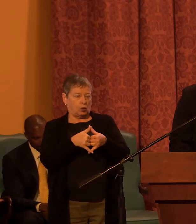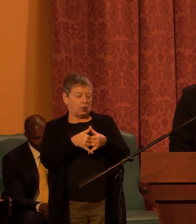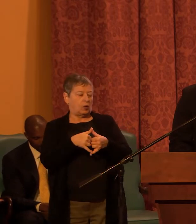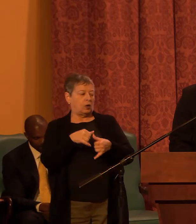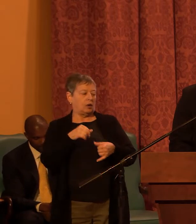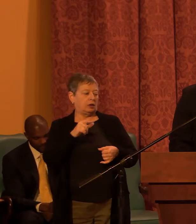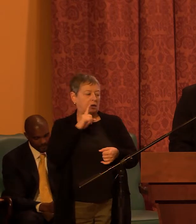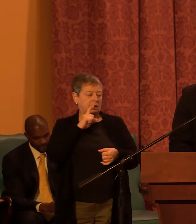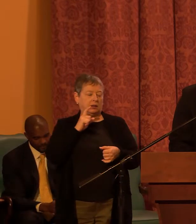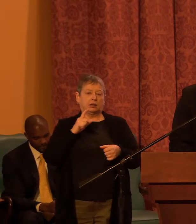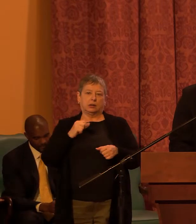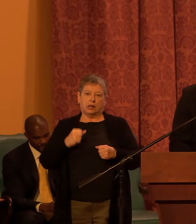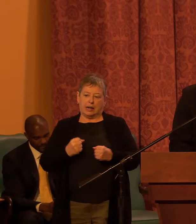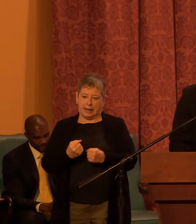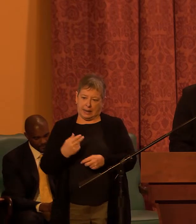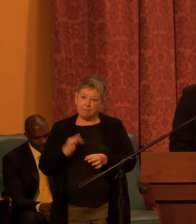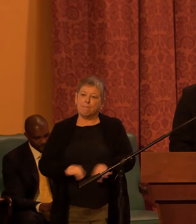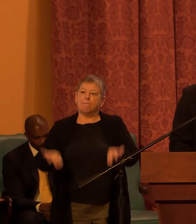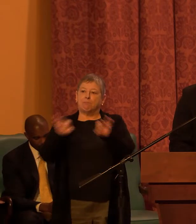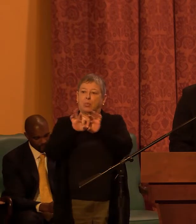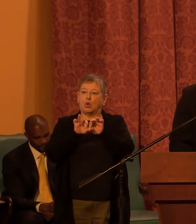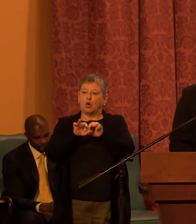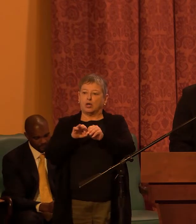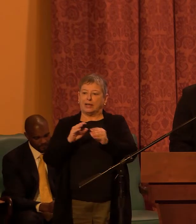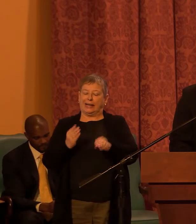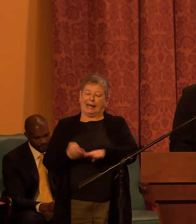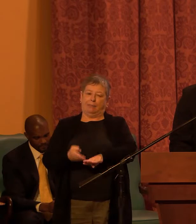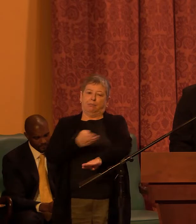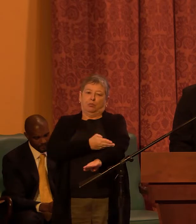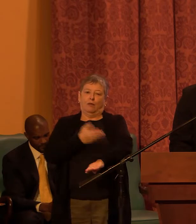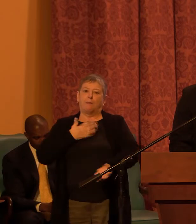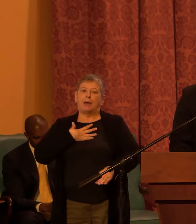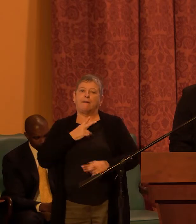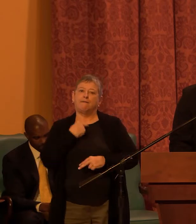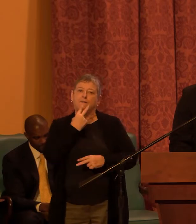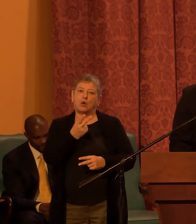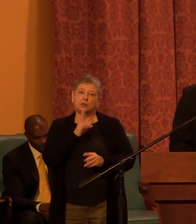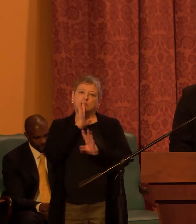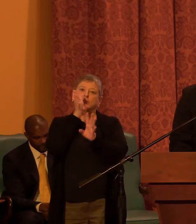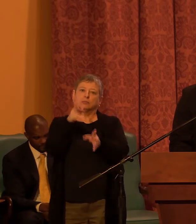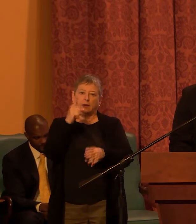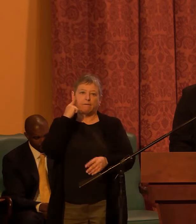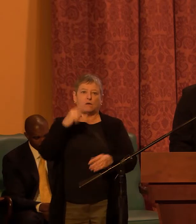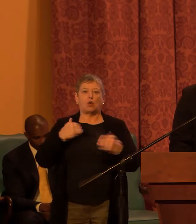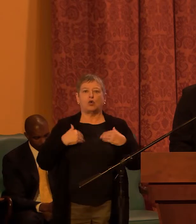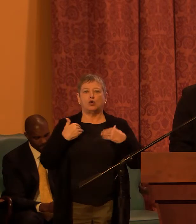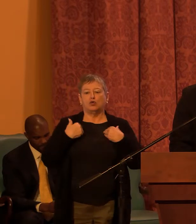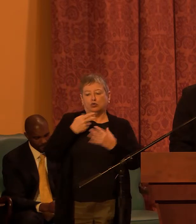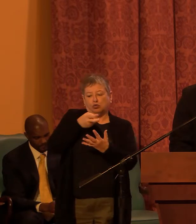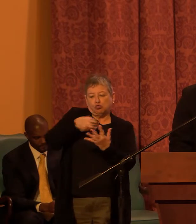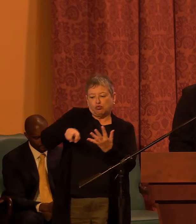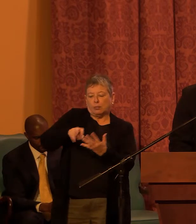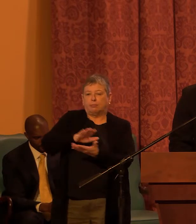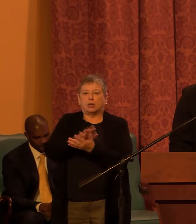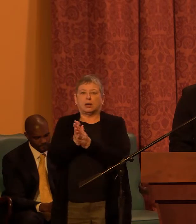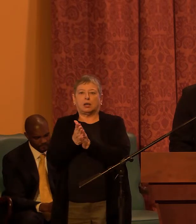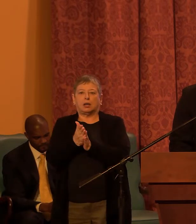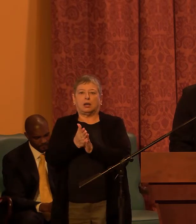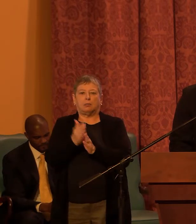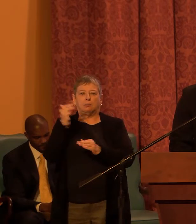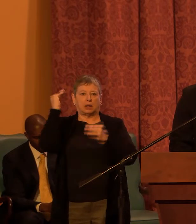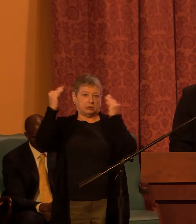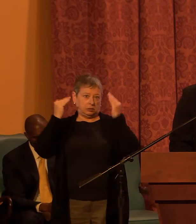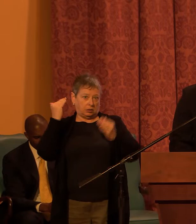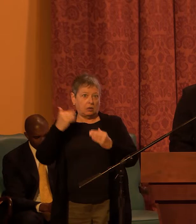been instrumental in amplifying my voice and advocating for the crucial needs of youth transitioning into adulthood. I must